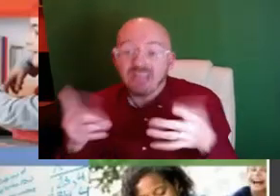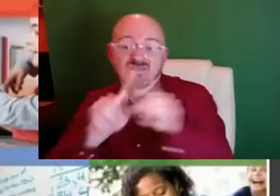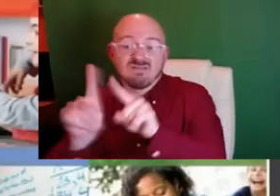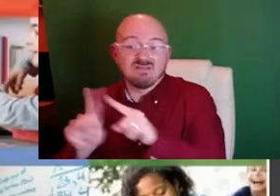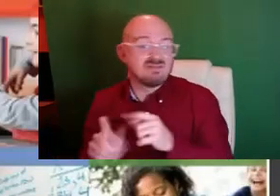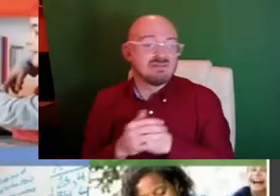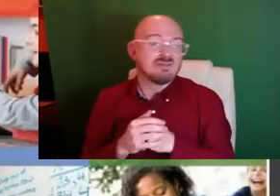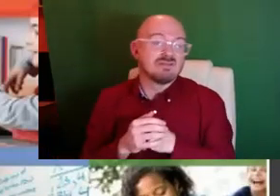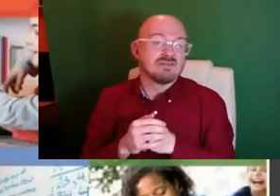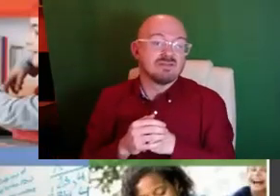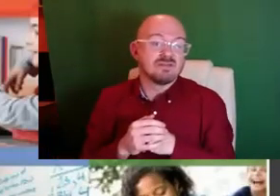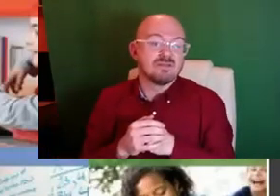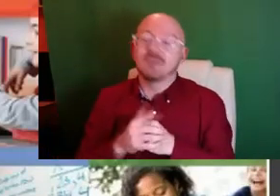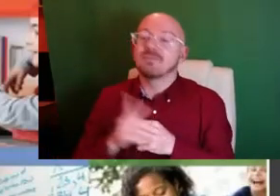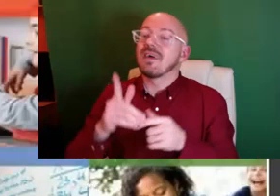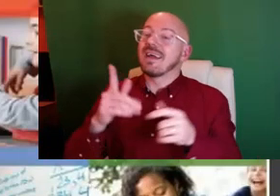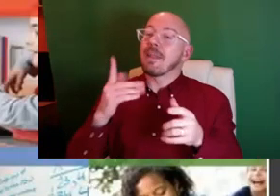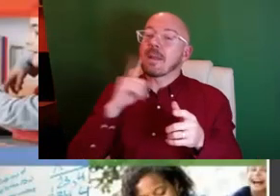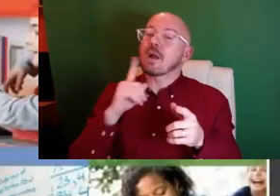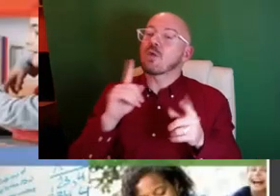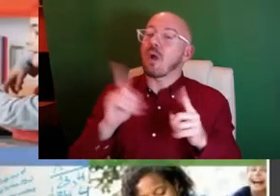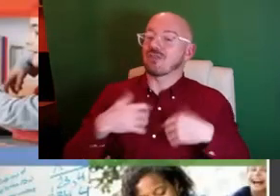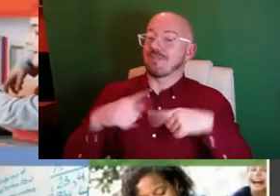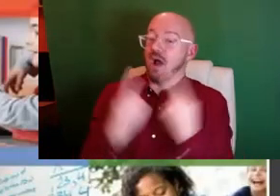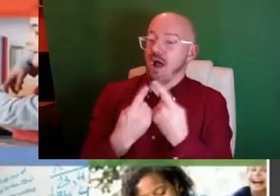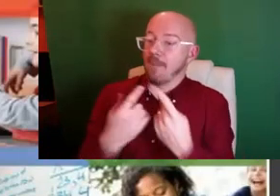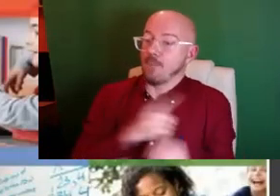As I said, that literacy, numeracy and health and well-being.